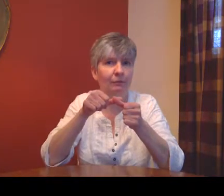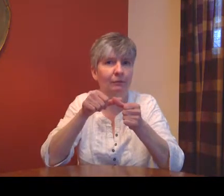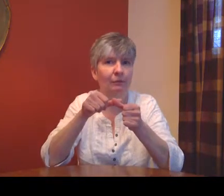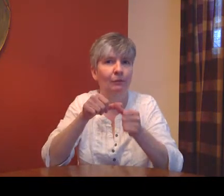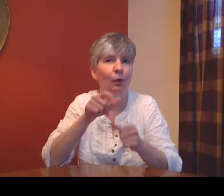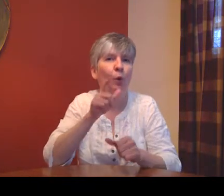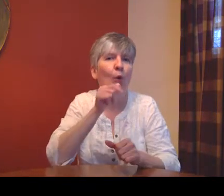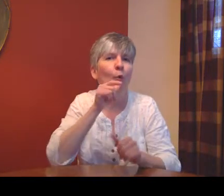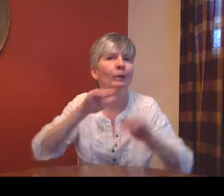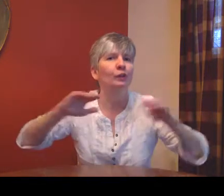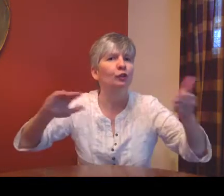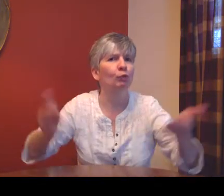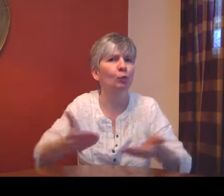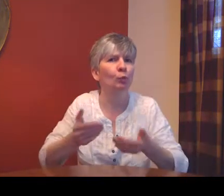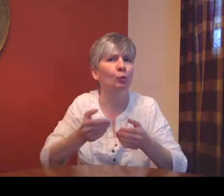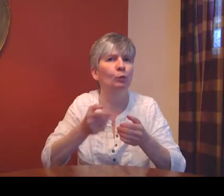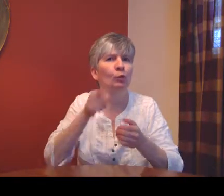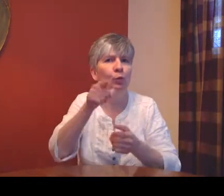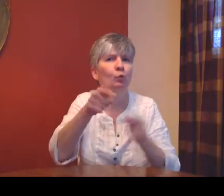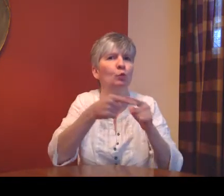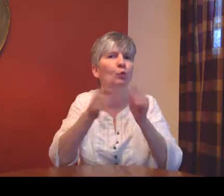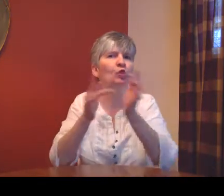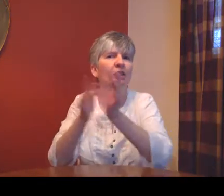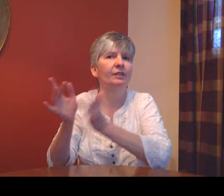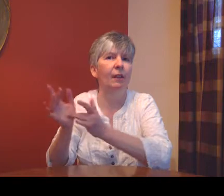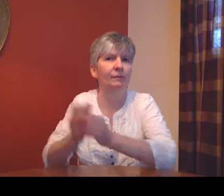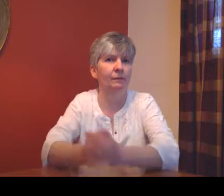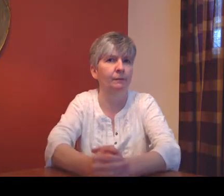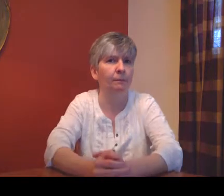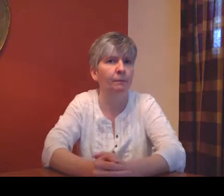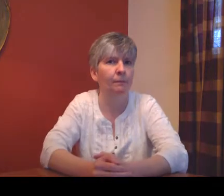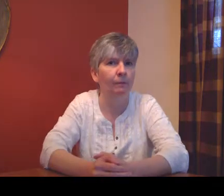think or remember who introduced you to Jesus.